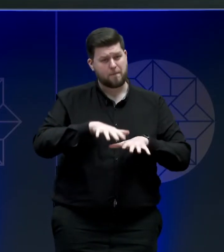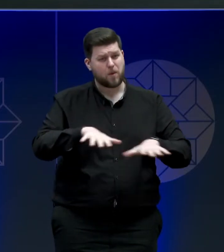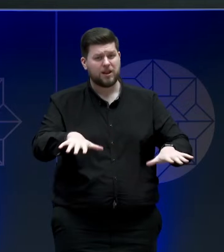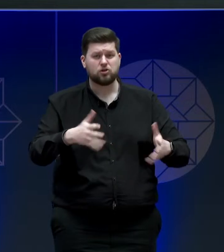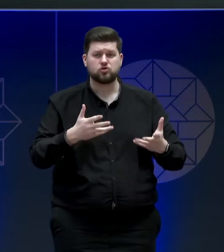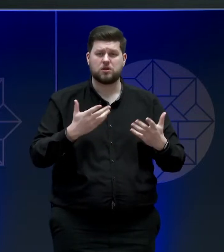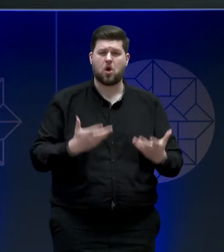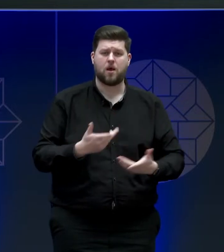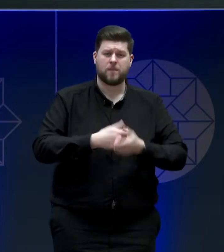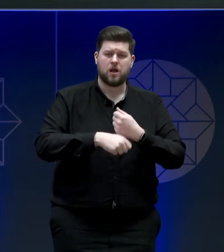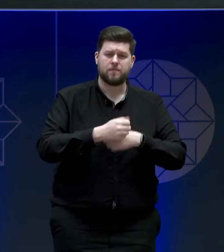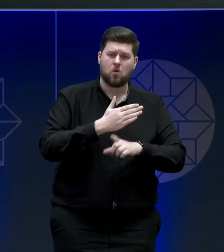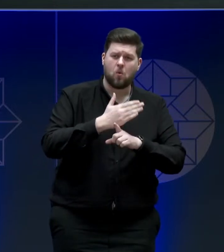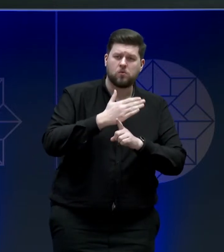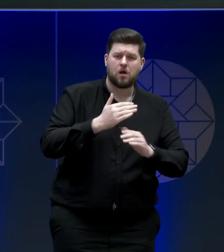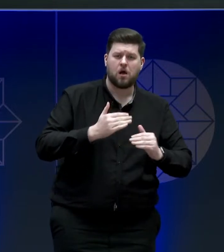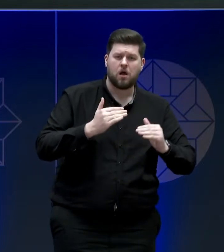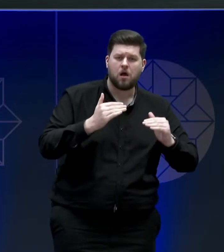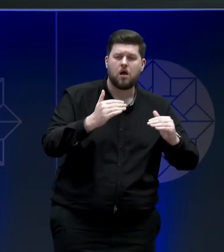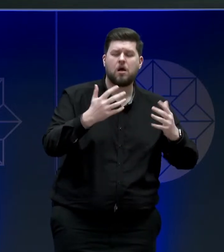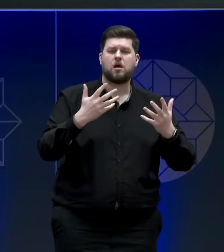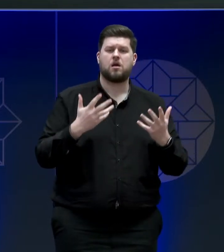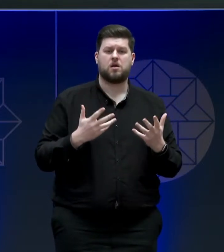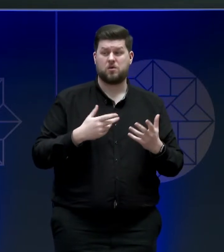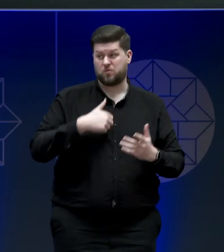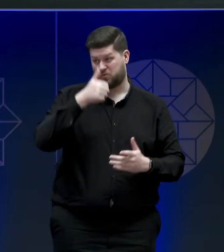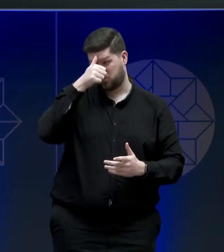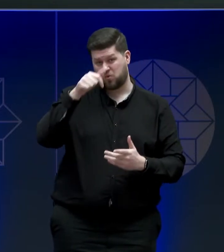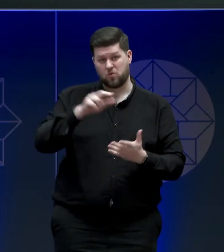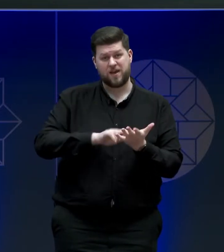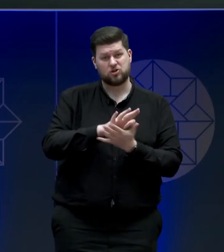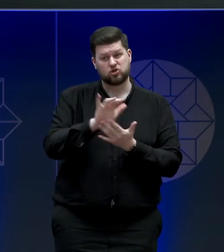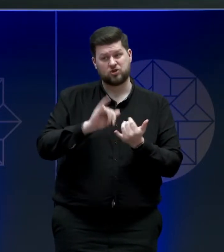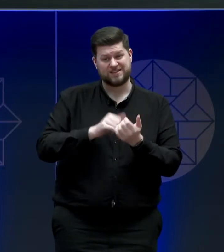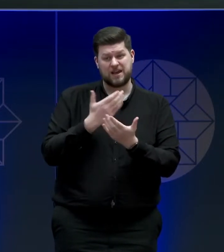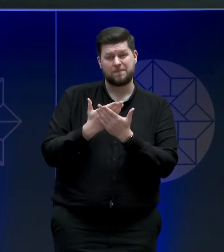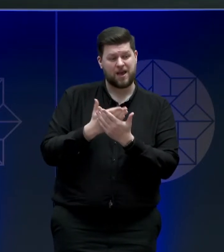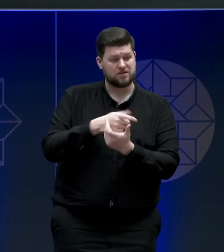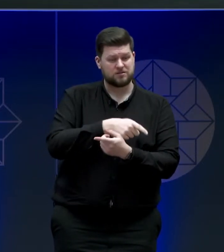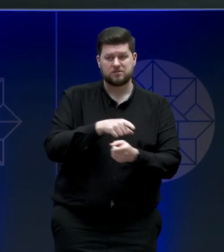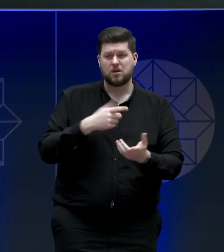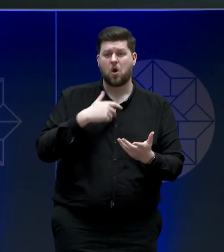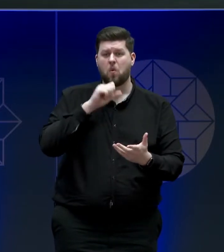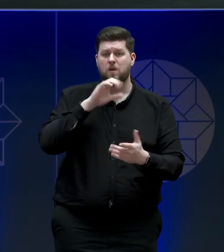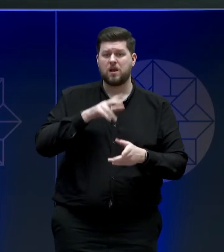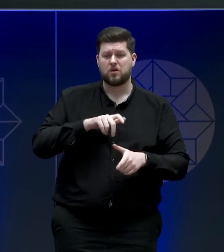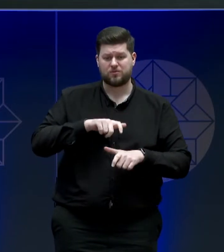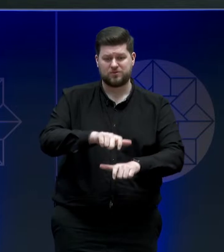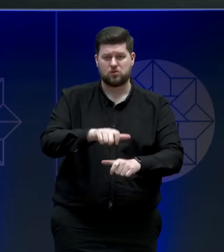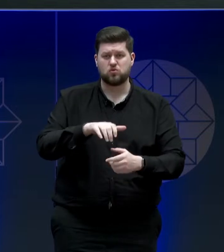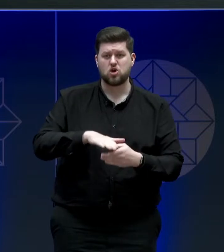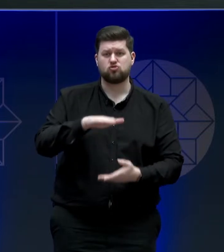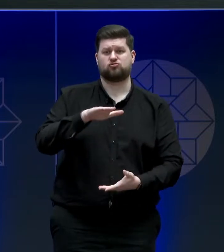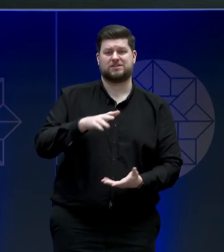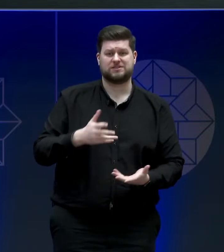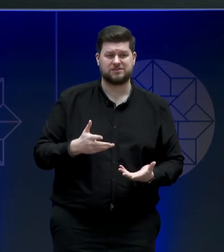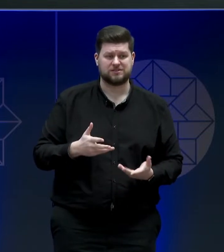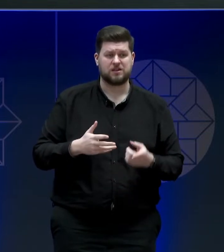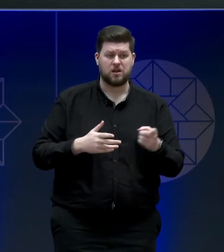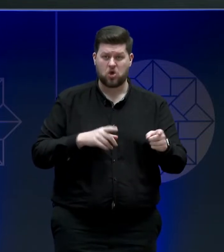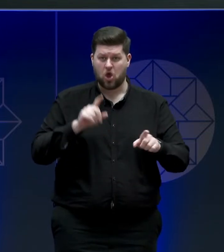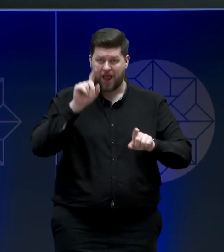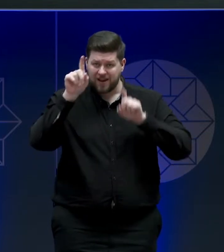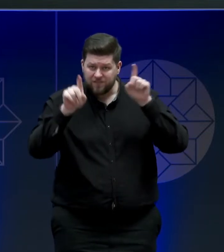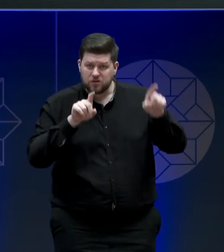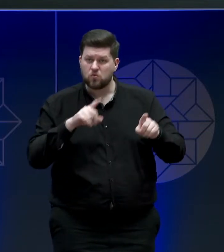and the demands on the NHS will continue to increase. The innovation you've talked about will obviously address